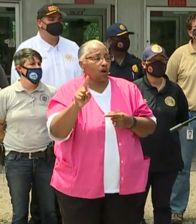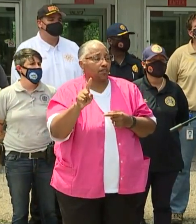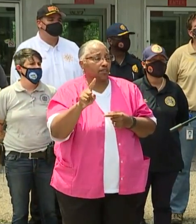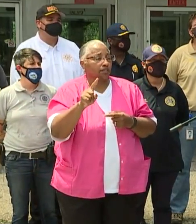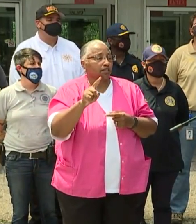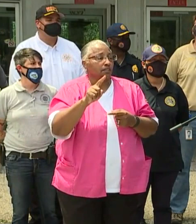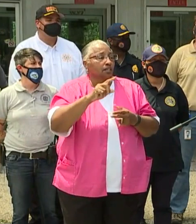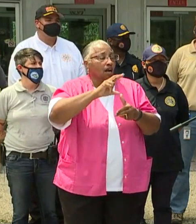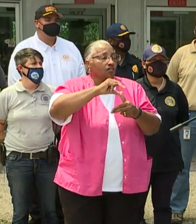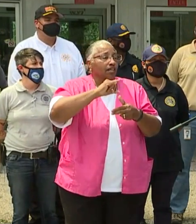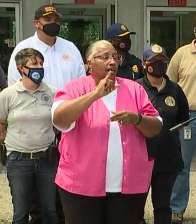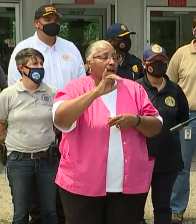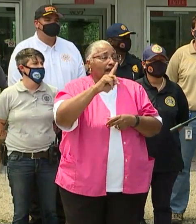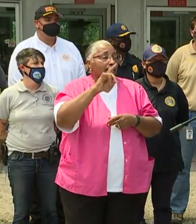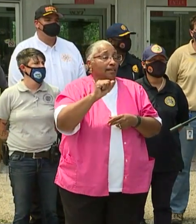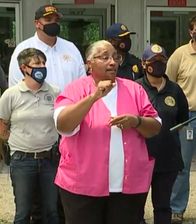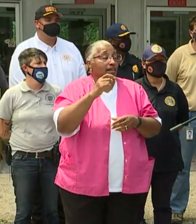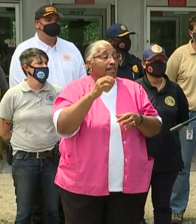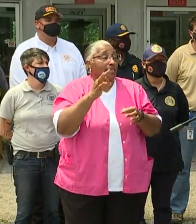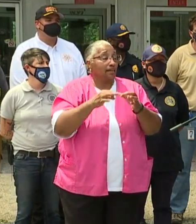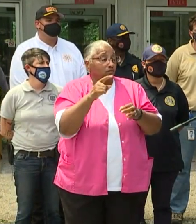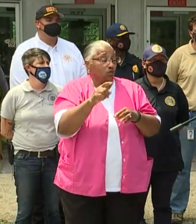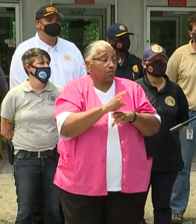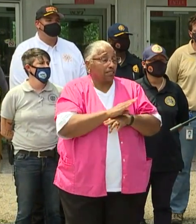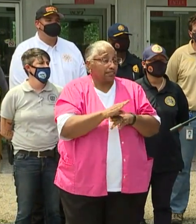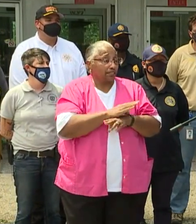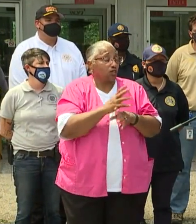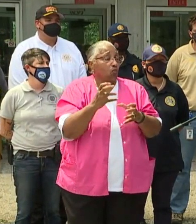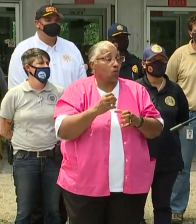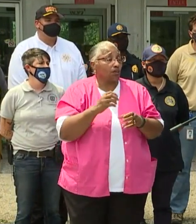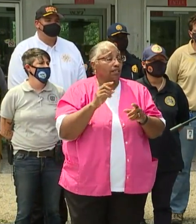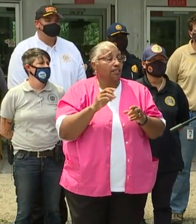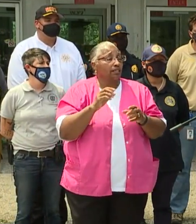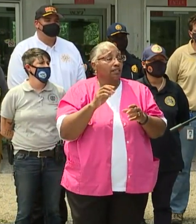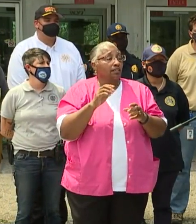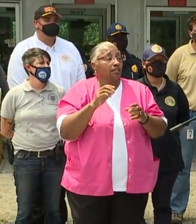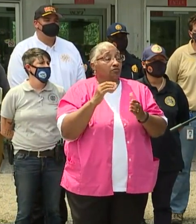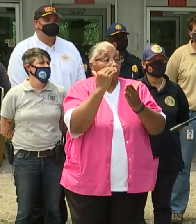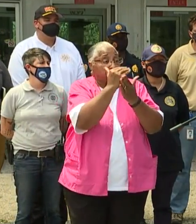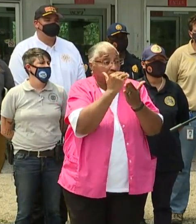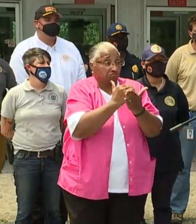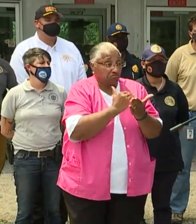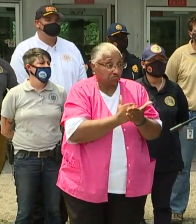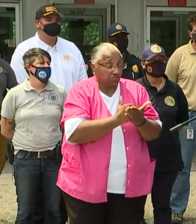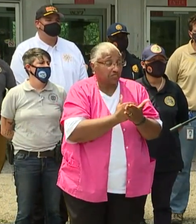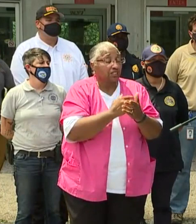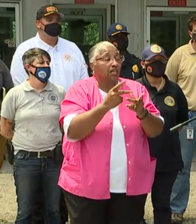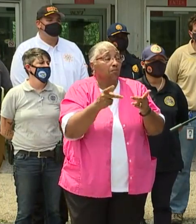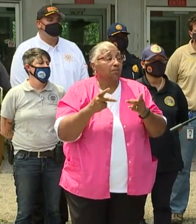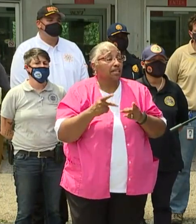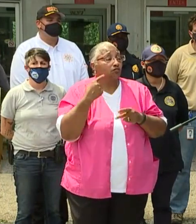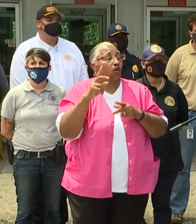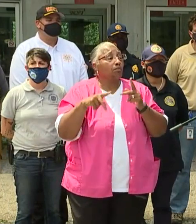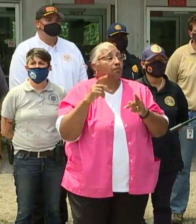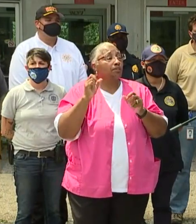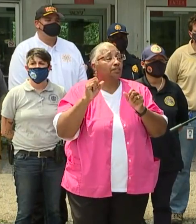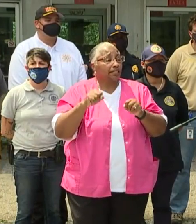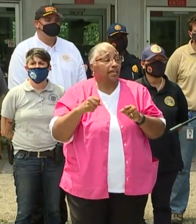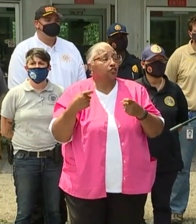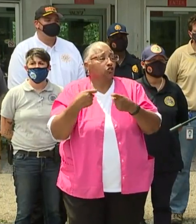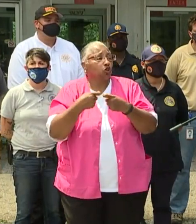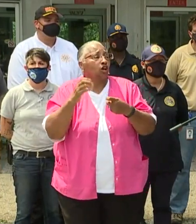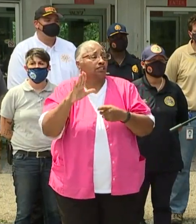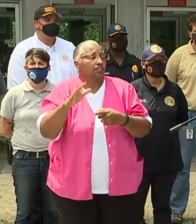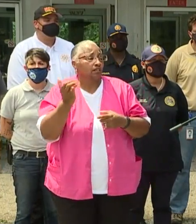an option if you're a business owner and you would like to list your business as a place for the public to come charge their devices. You can go and register